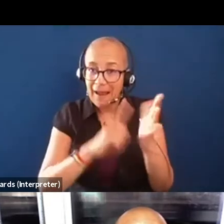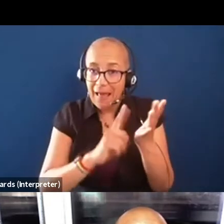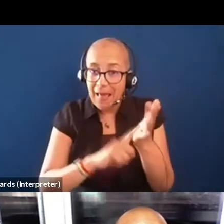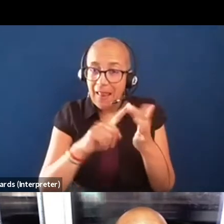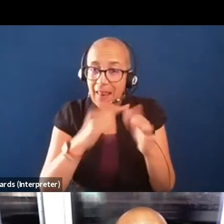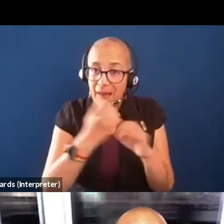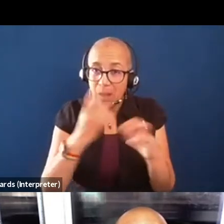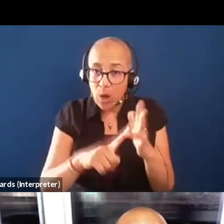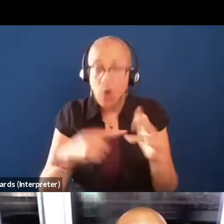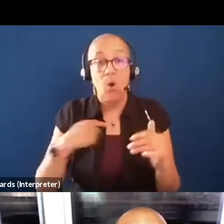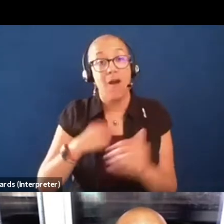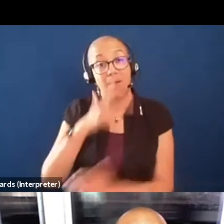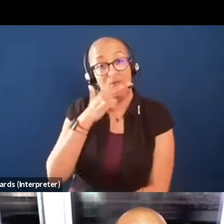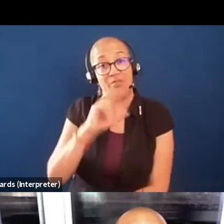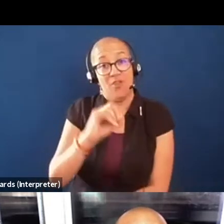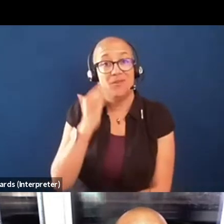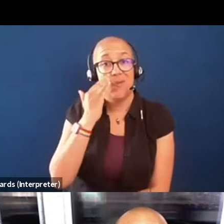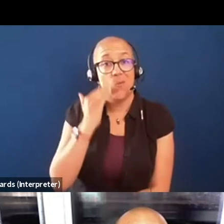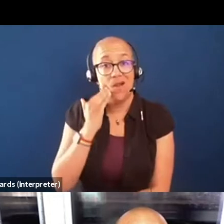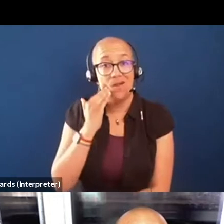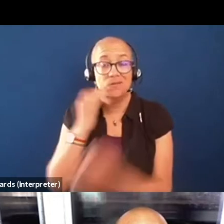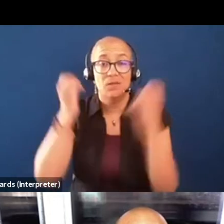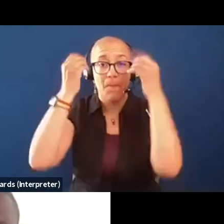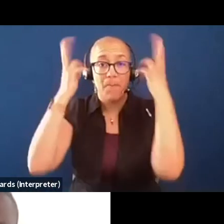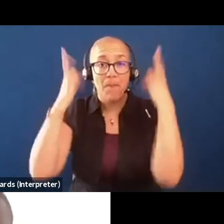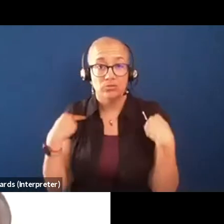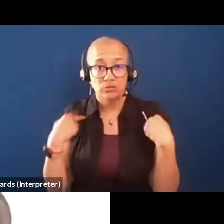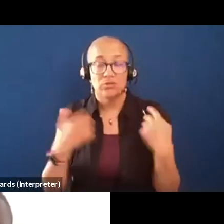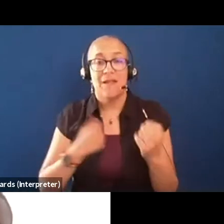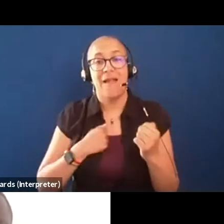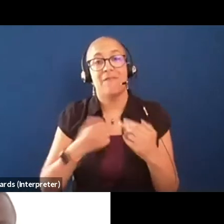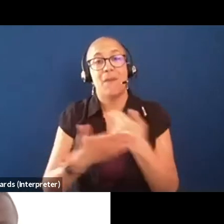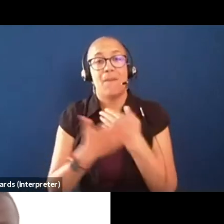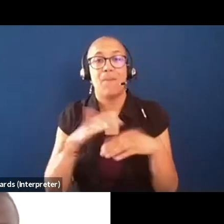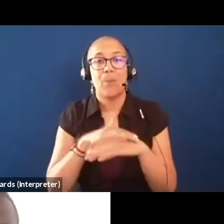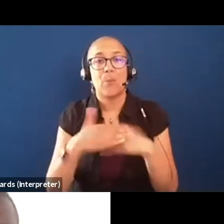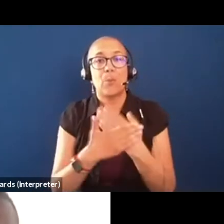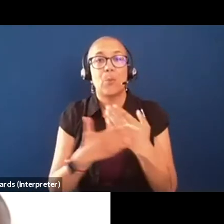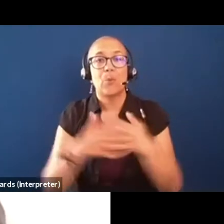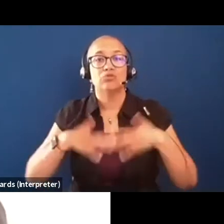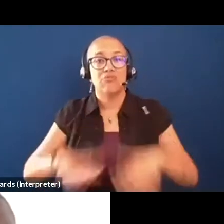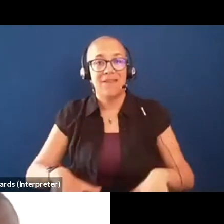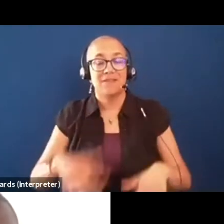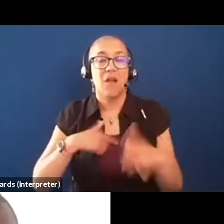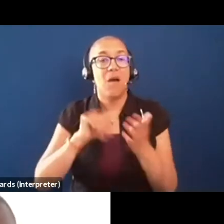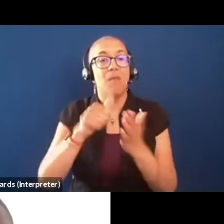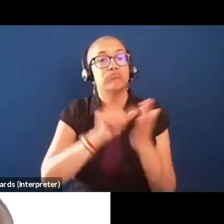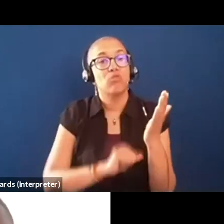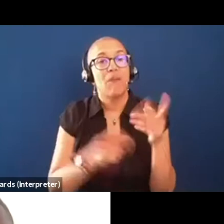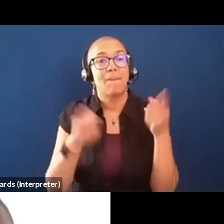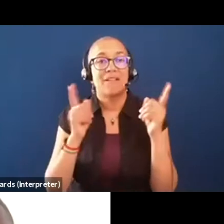a 30-year-old white woman with long blonde hair and I'm currently wearing a navy dress. I'm Programme Manager at